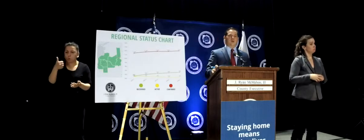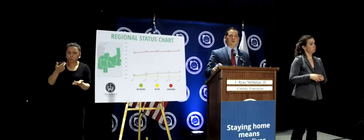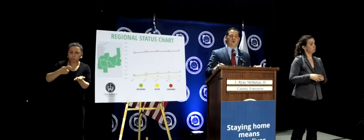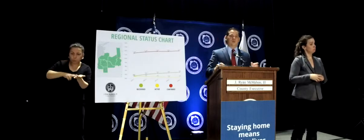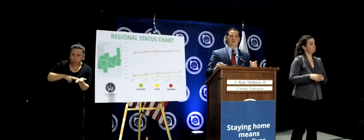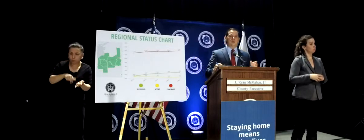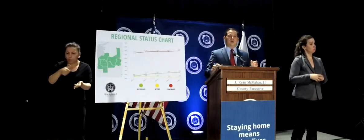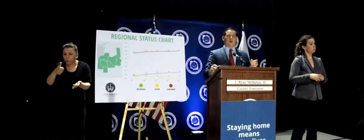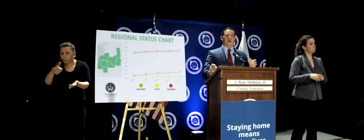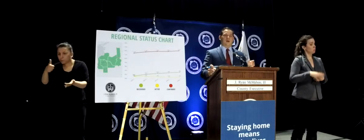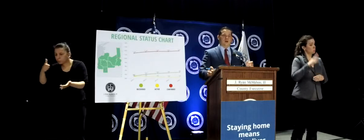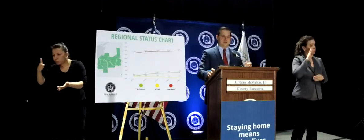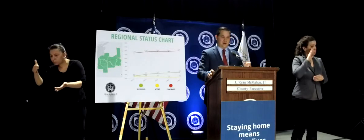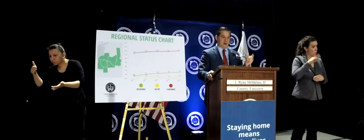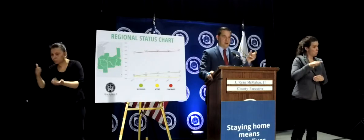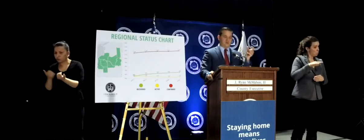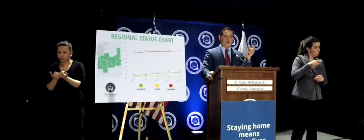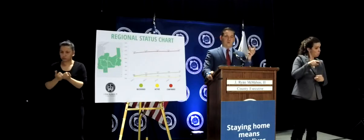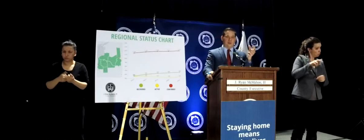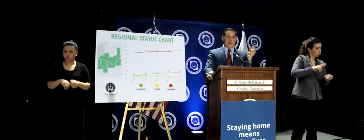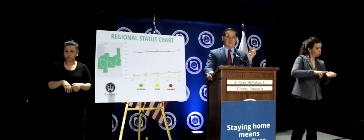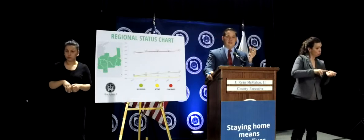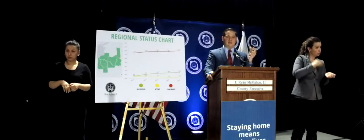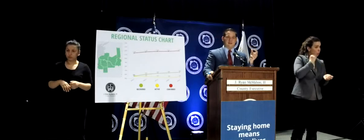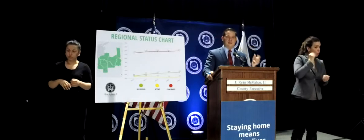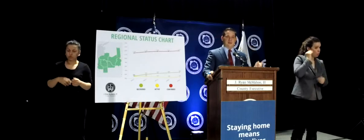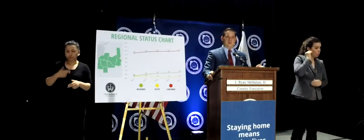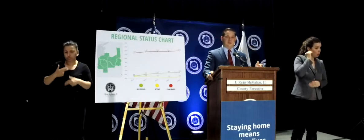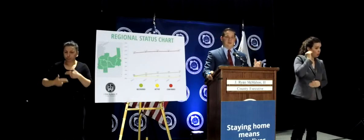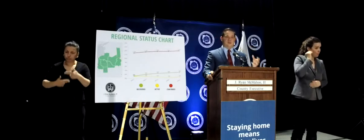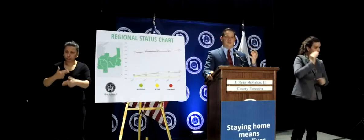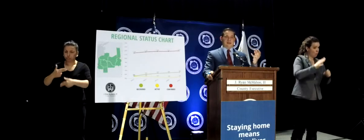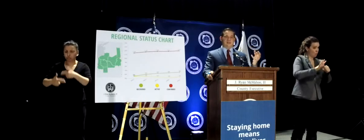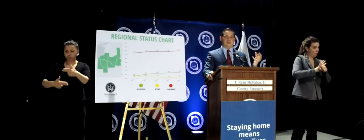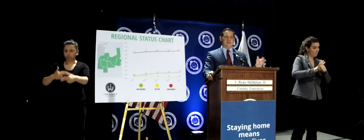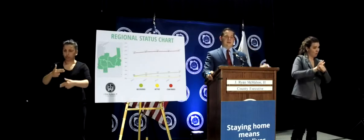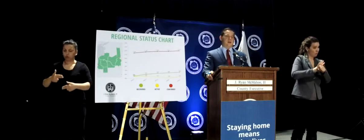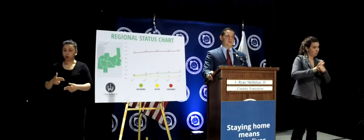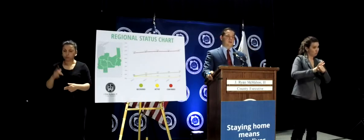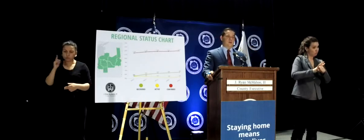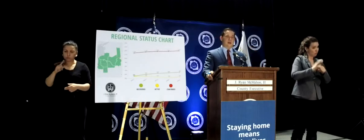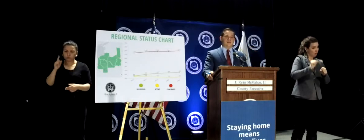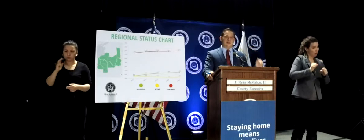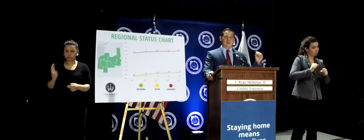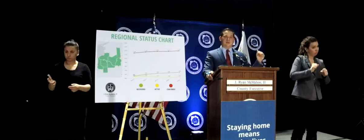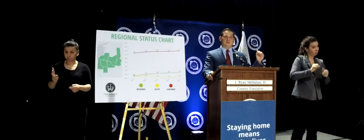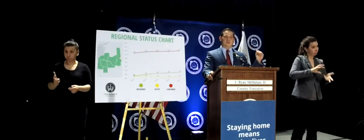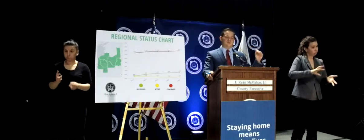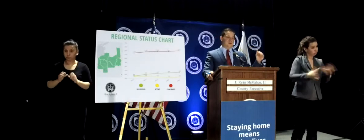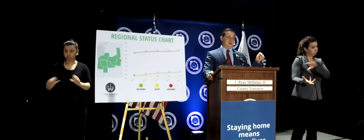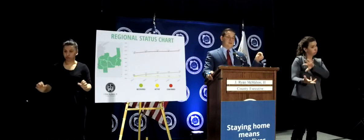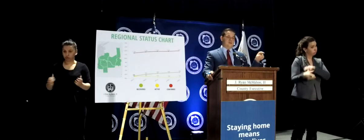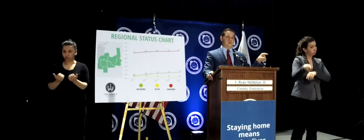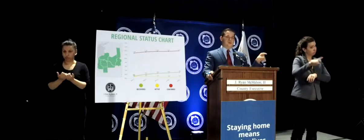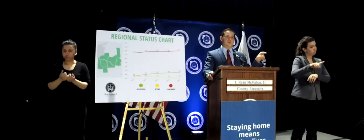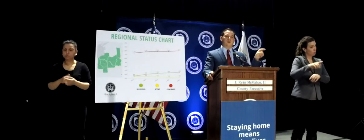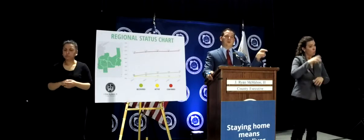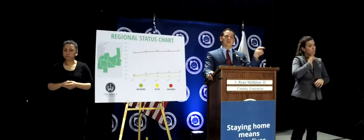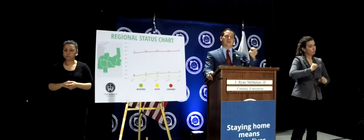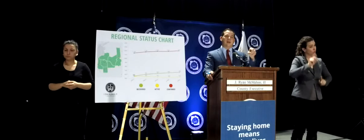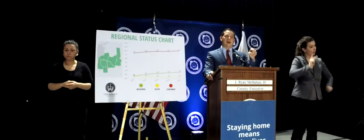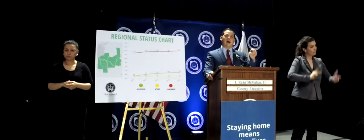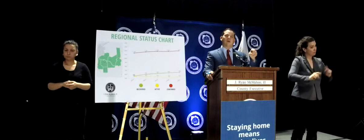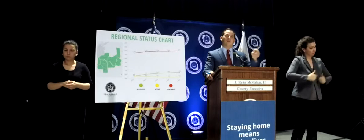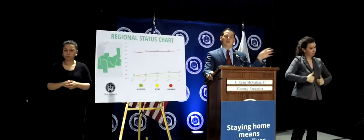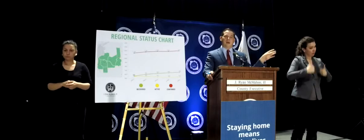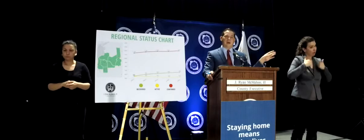know nursing homes are a target of COVID-19 because of the density. So that's if an elective surgery is going to